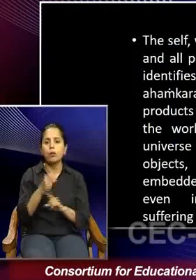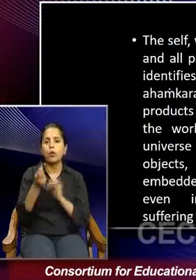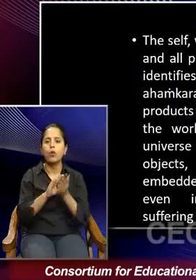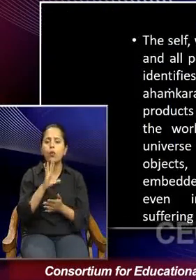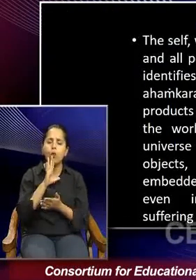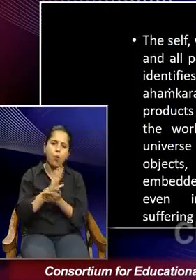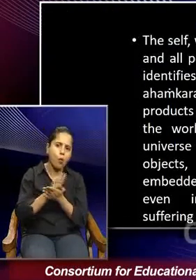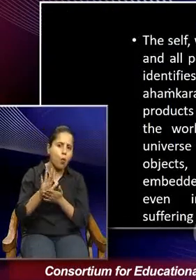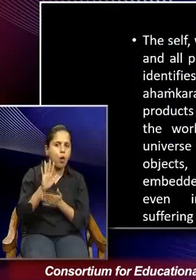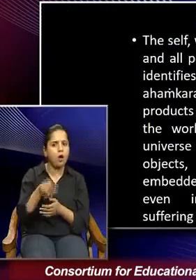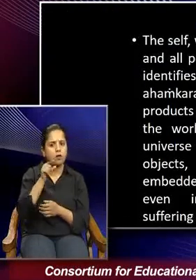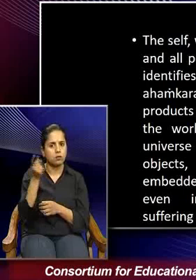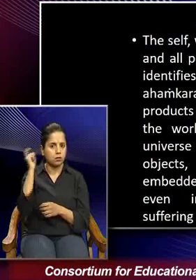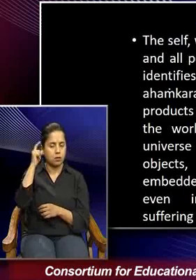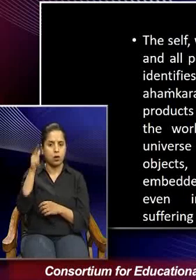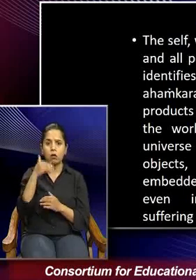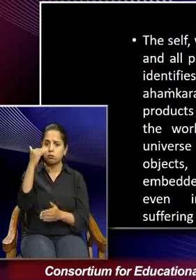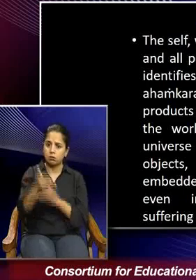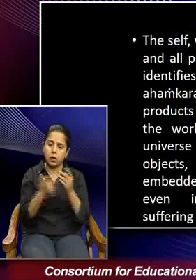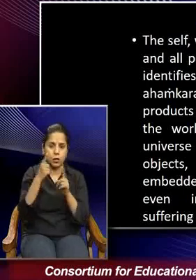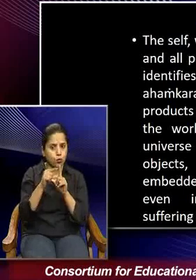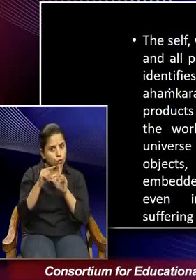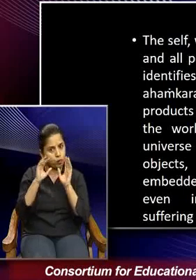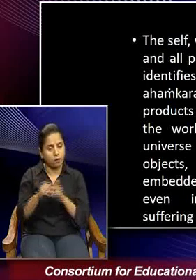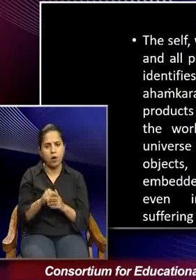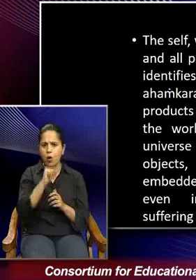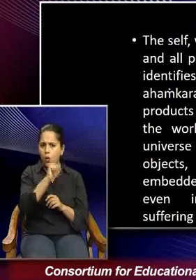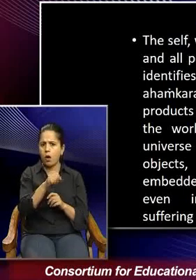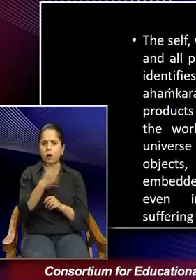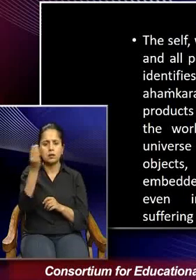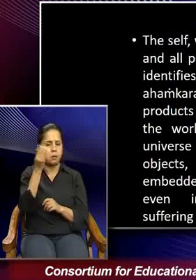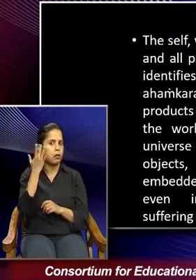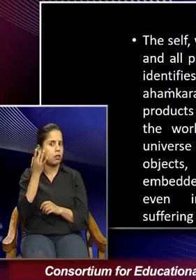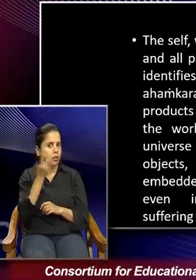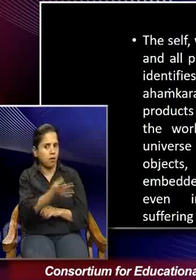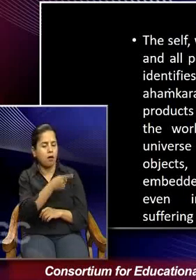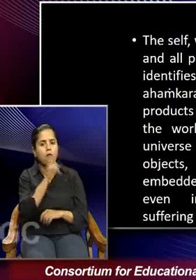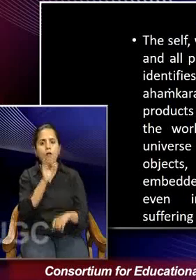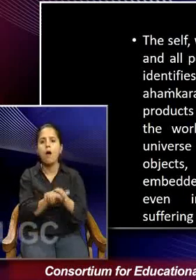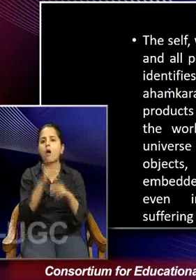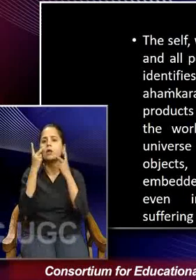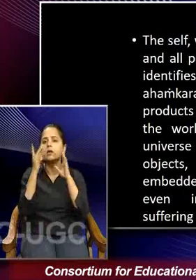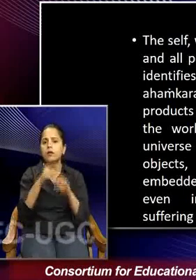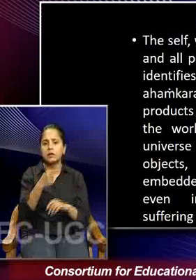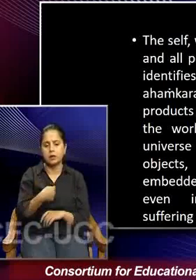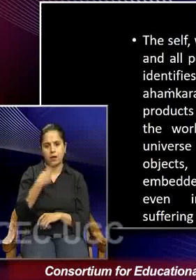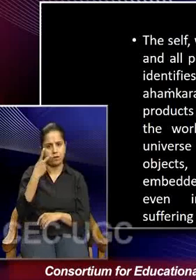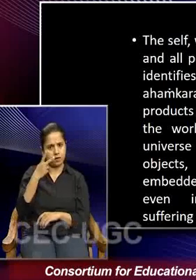consciousness and all pervading, due to its ignorance, it identifies itself